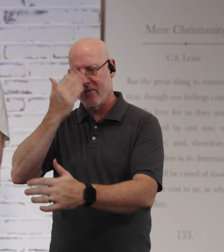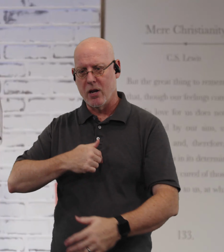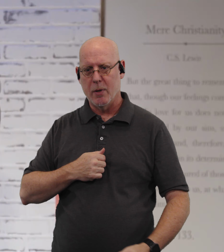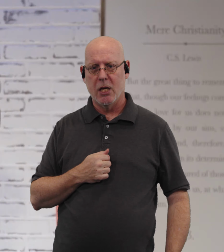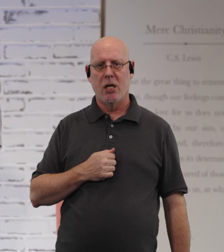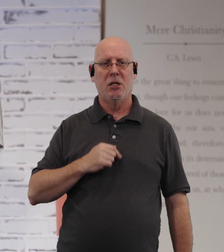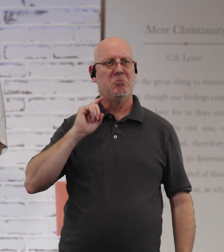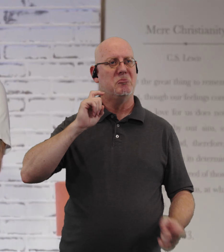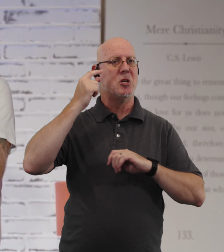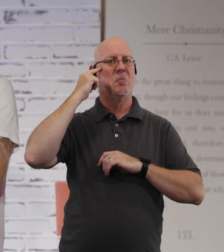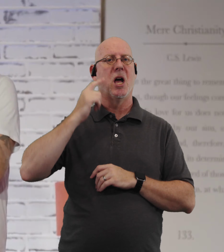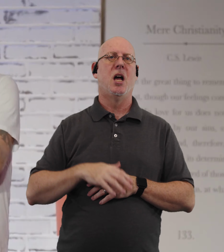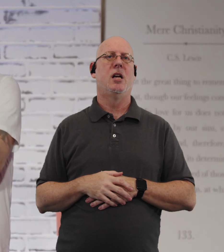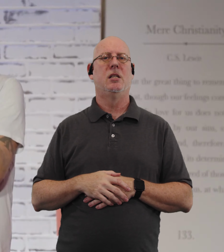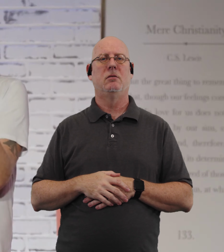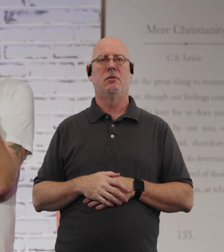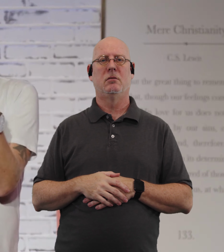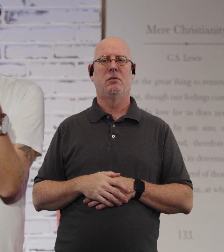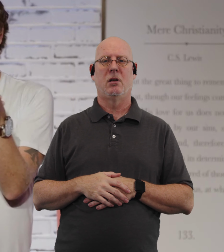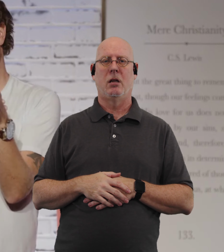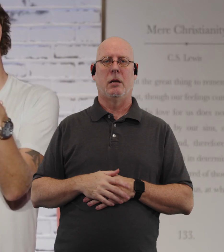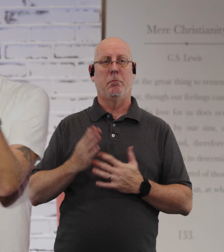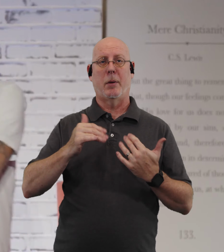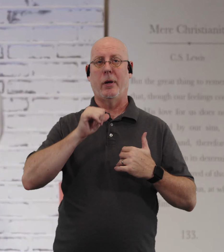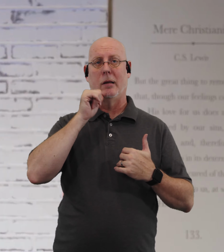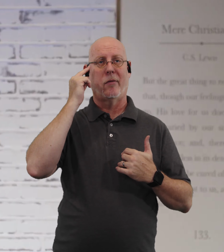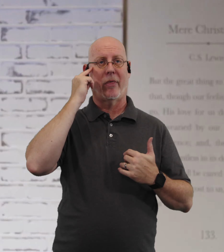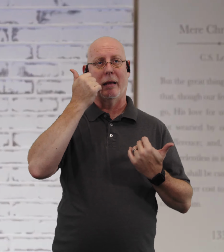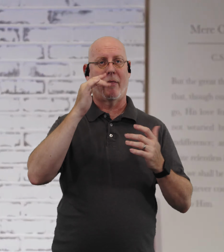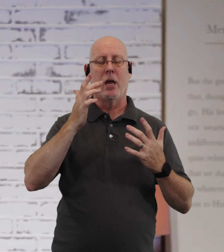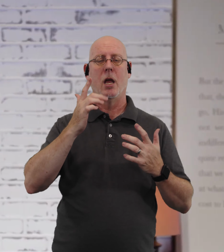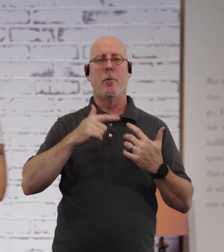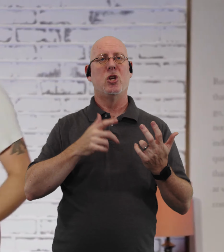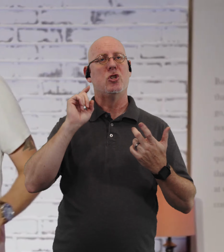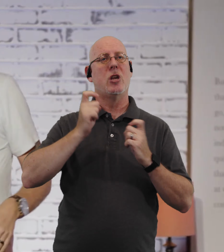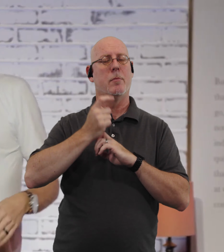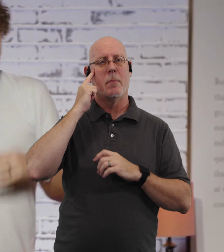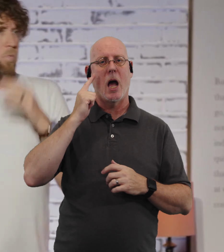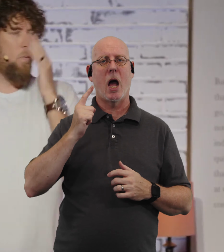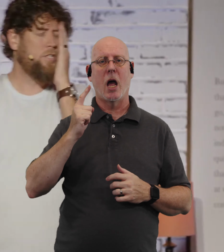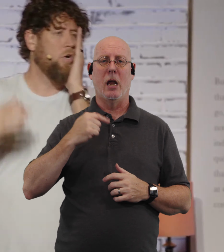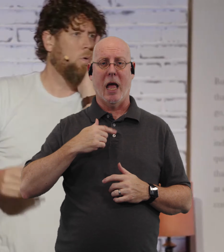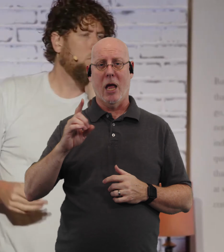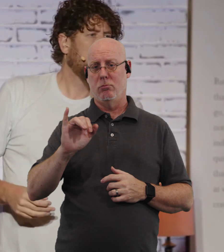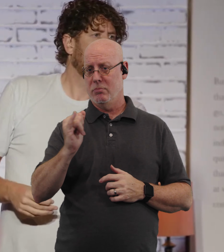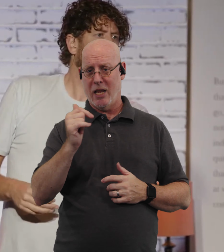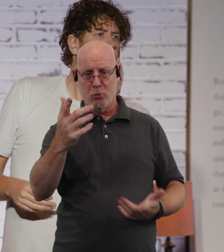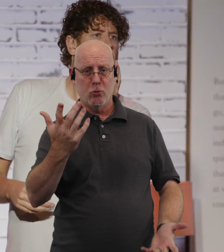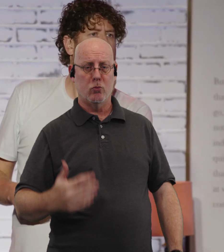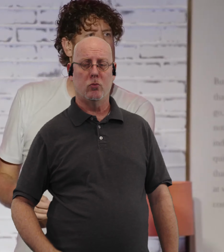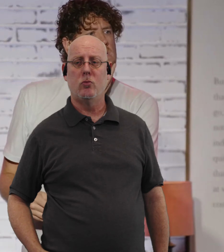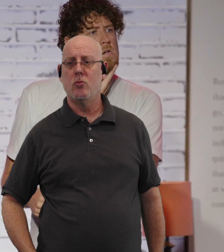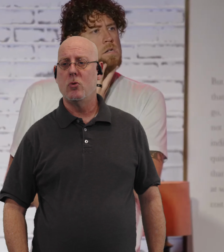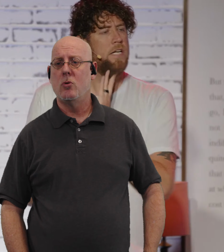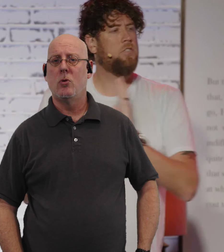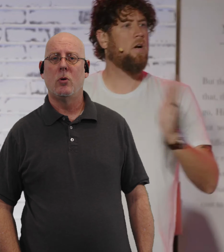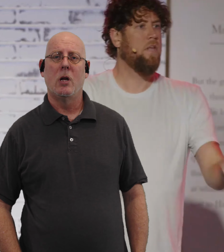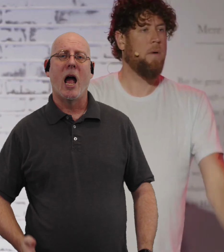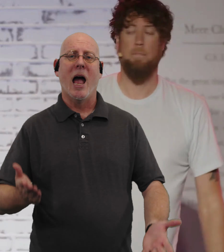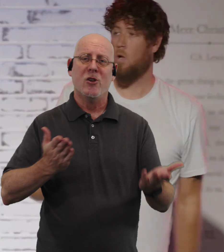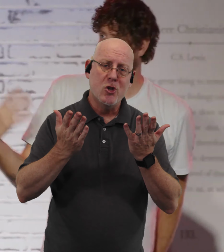Changed their mind. Maybe they didn't have anything in their mind in the first place, but they changed their mind. And so I did what we do.